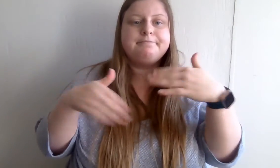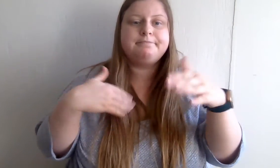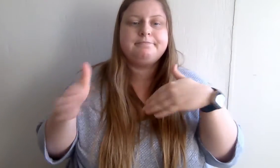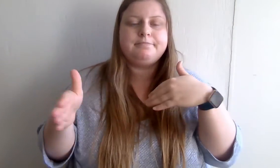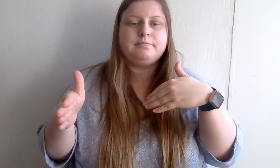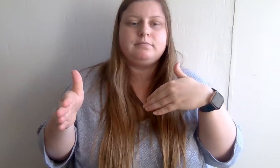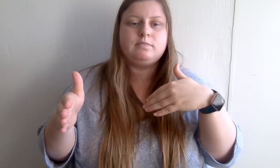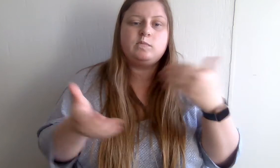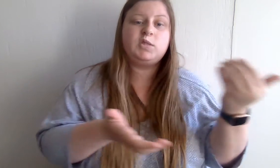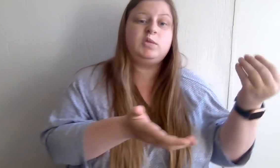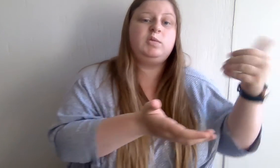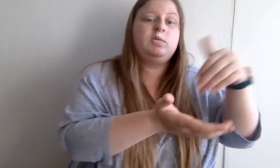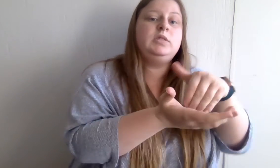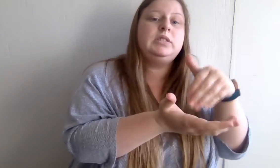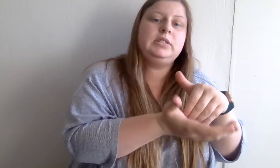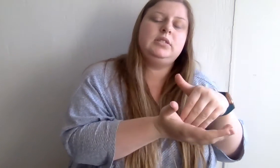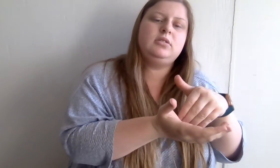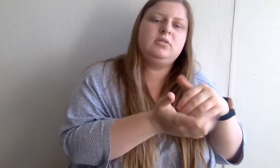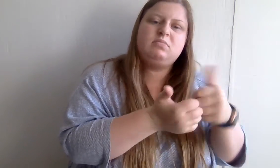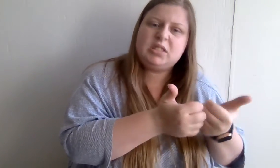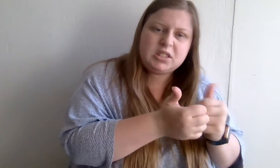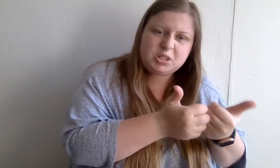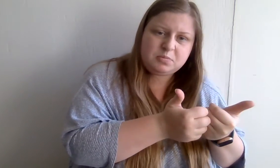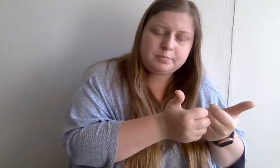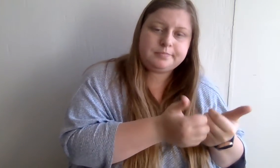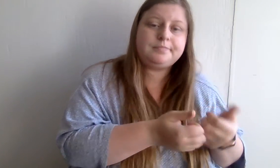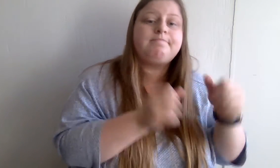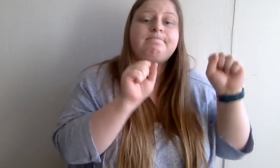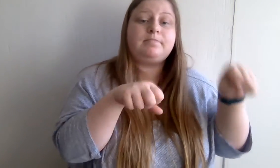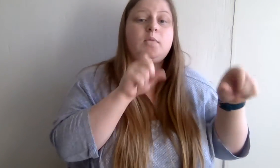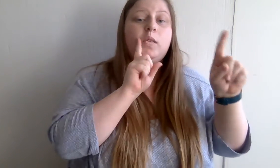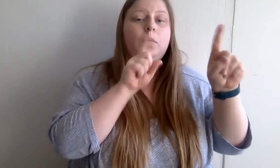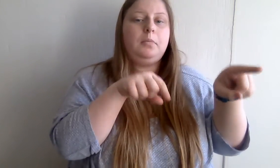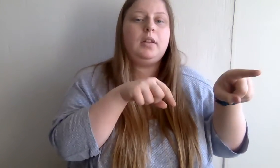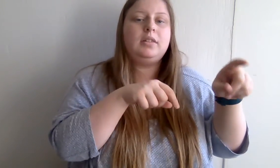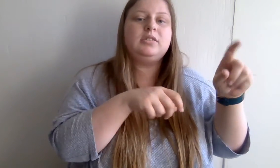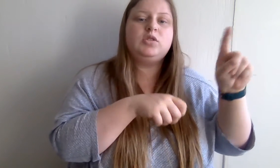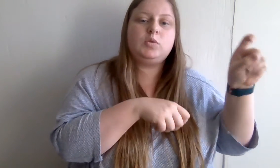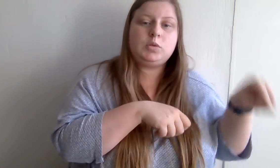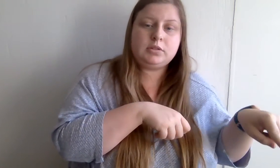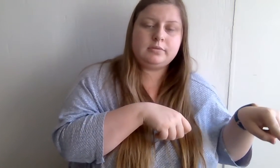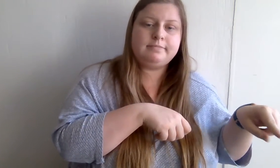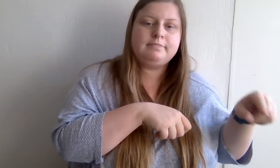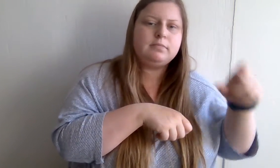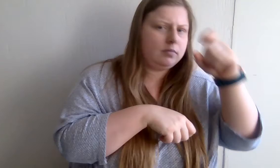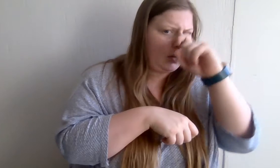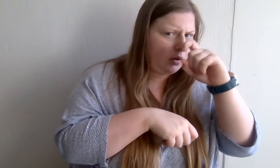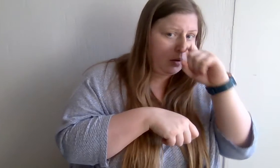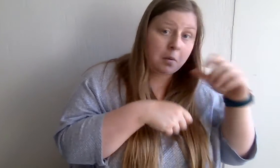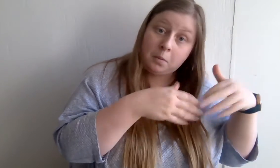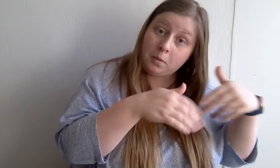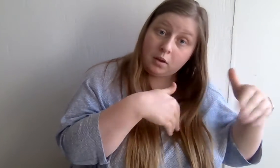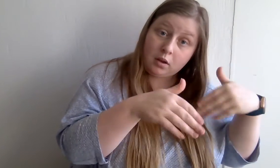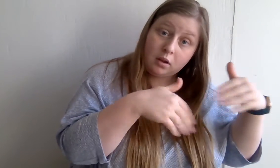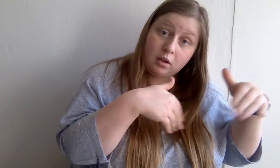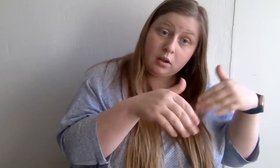signed doll walk, a recast could be if you change it into a